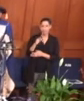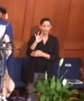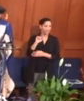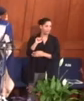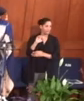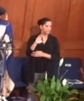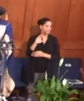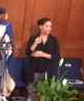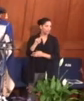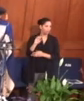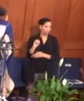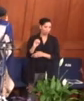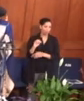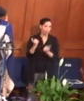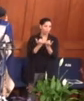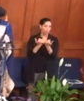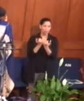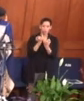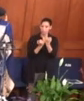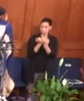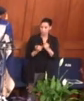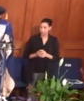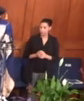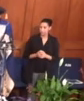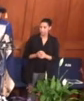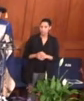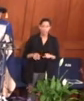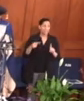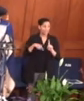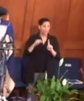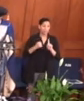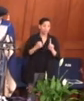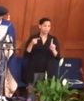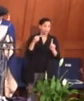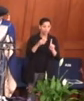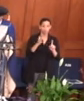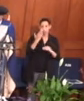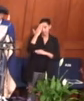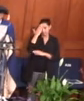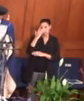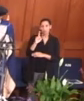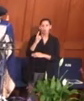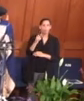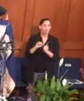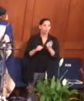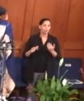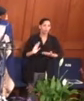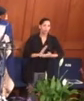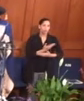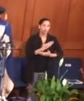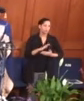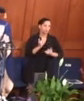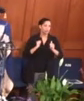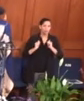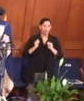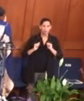FOCTO bursary competition. This year, she is graduating with a diploma in music performance from